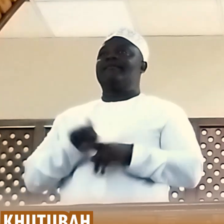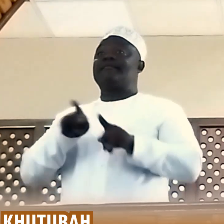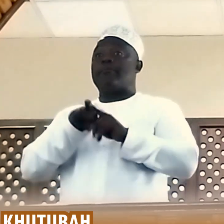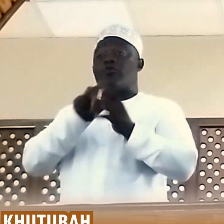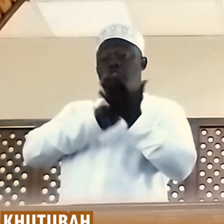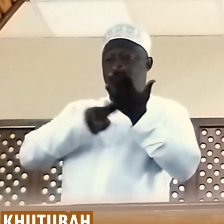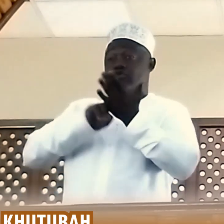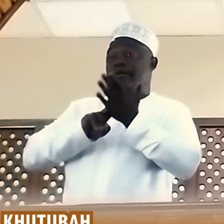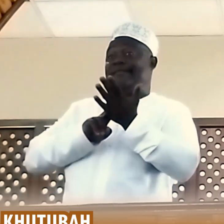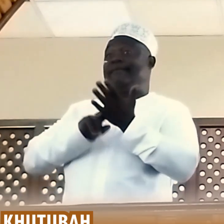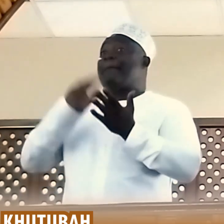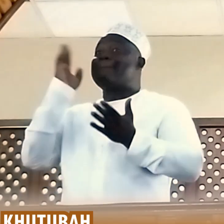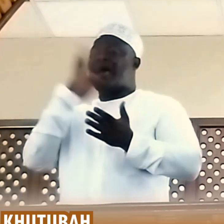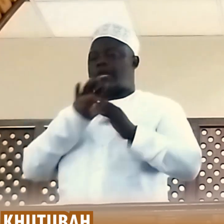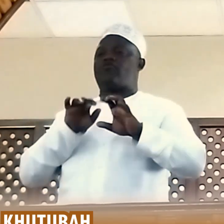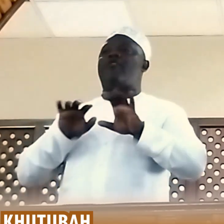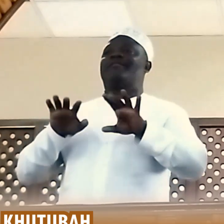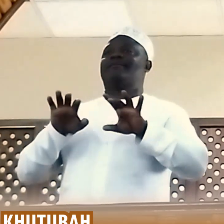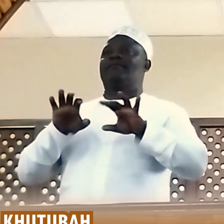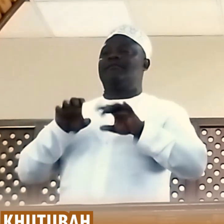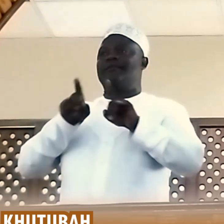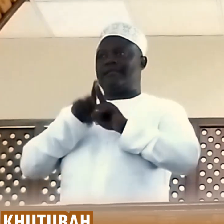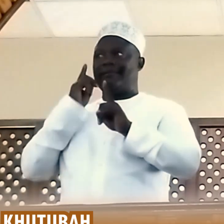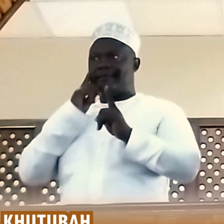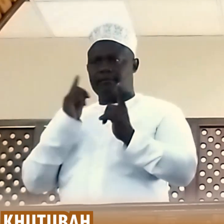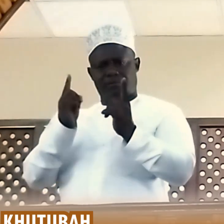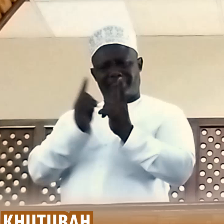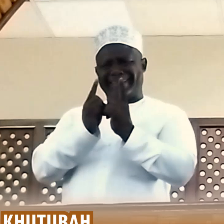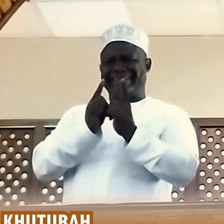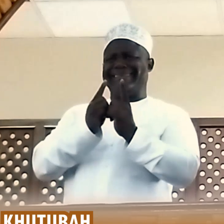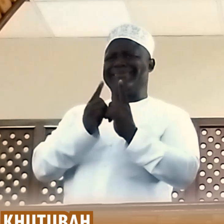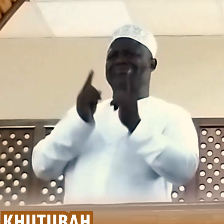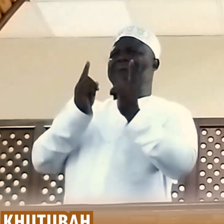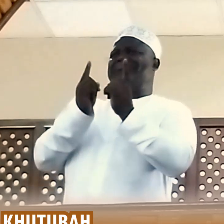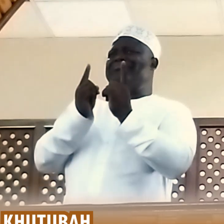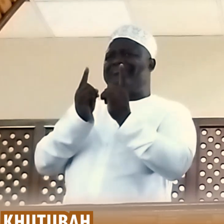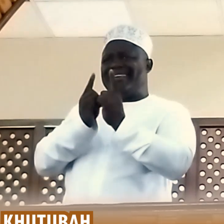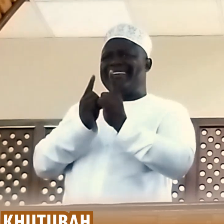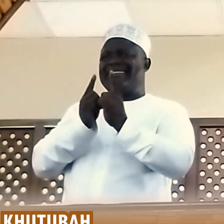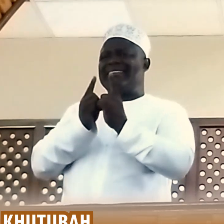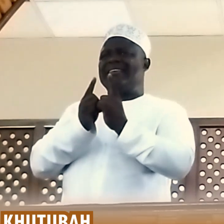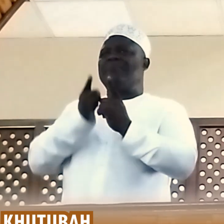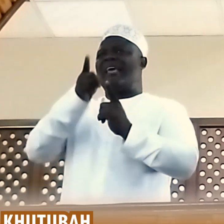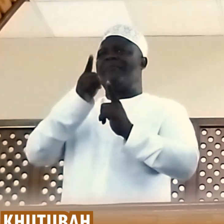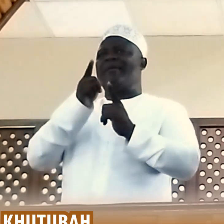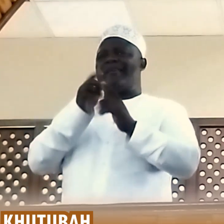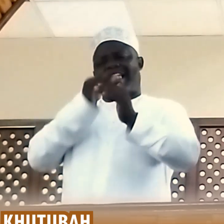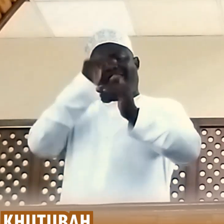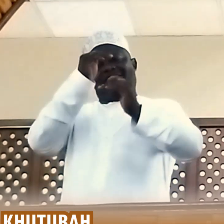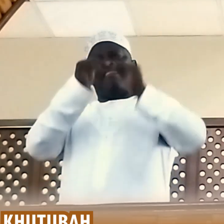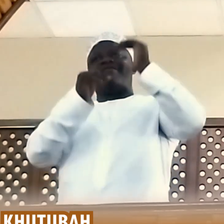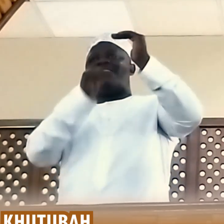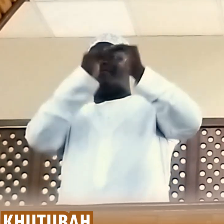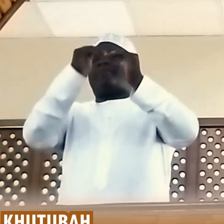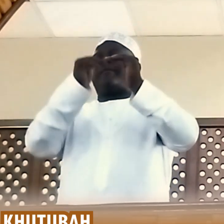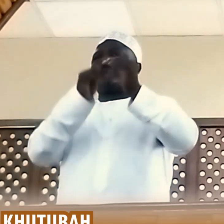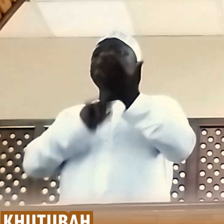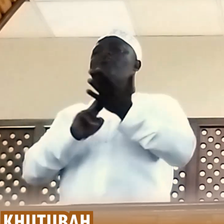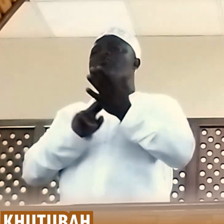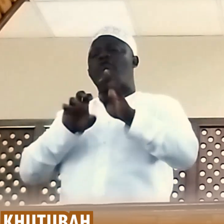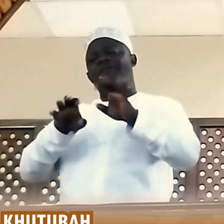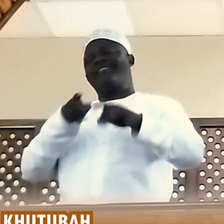okozesa obubi ofiisi n'otuuka ku by'obadde tolina kutuukako ngo oyise mu ofiisi